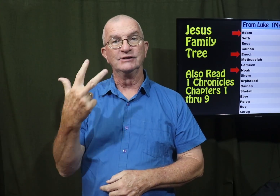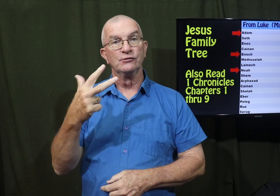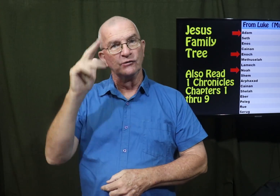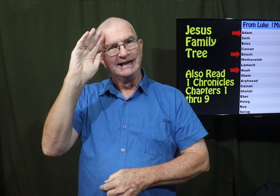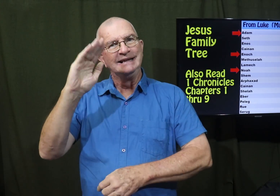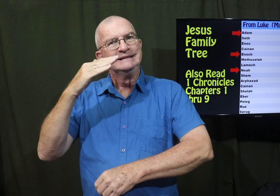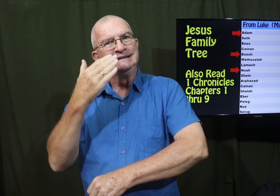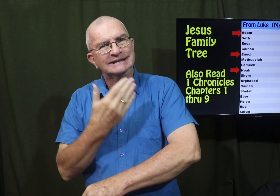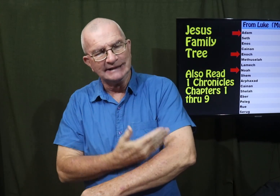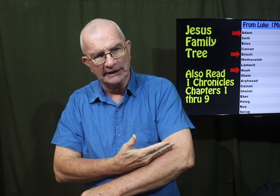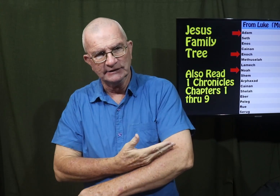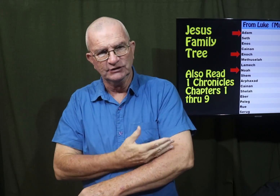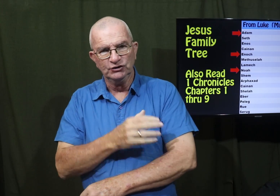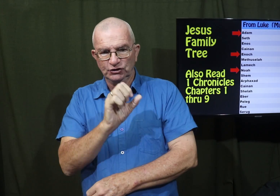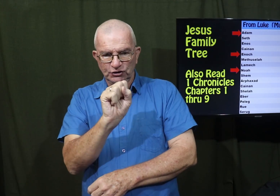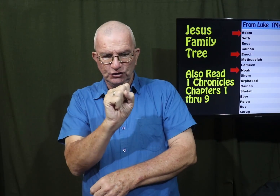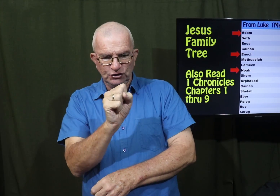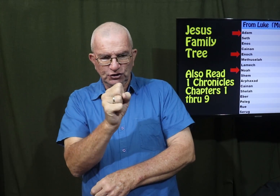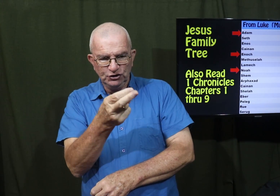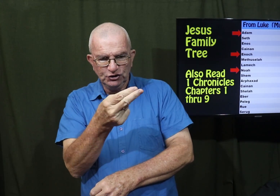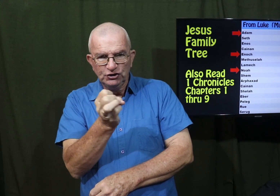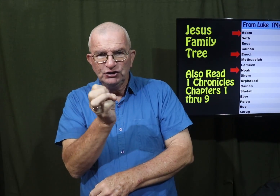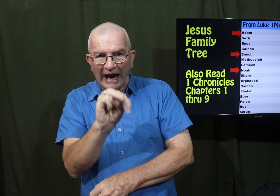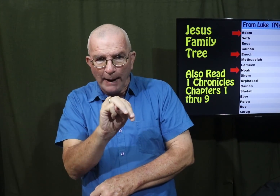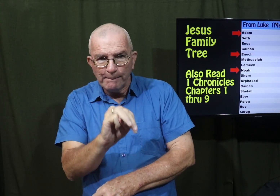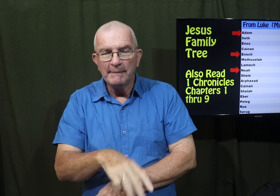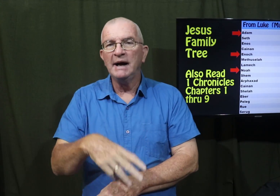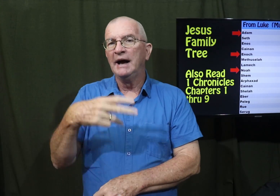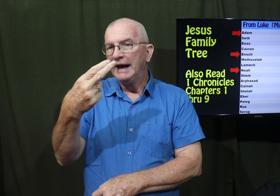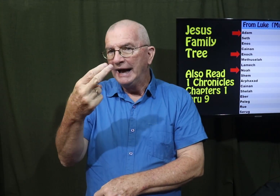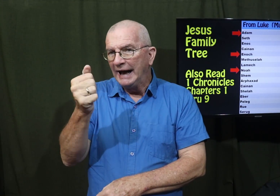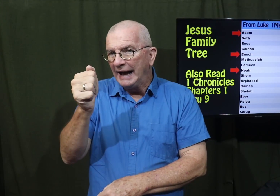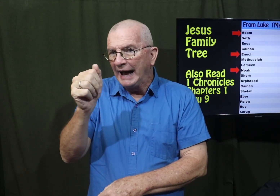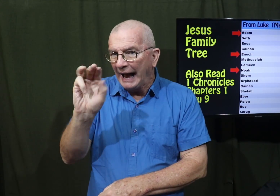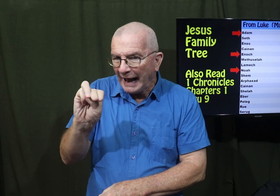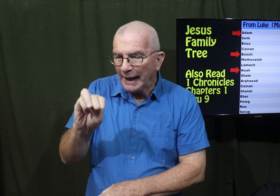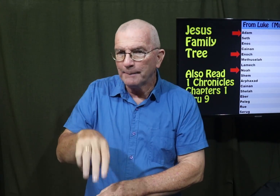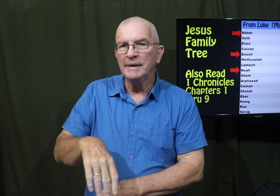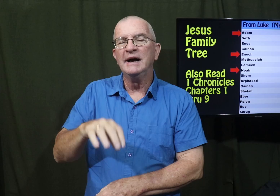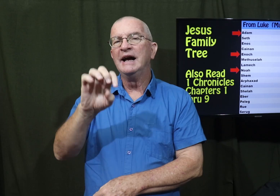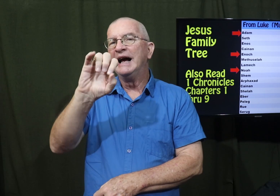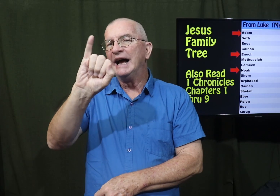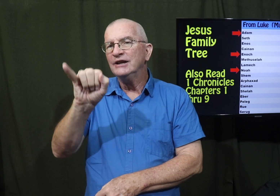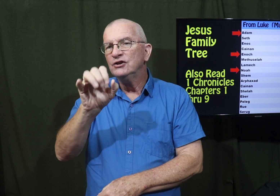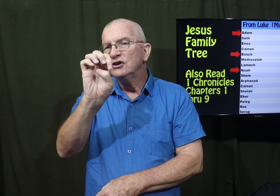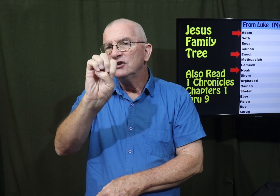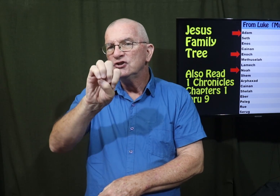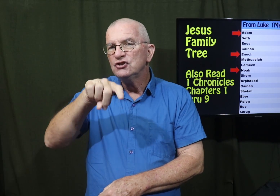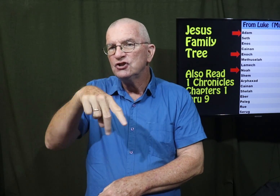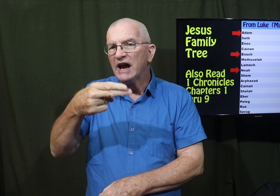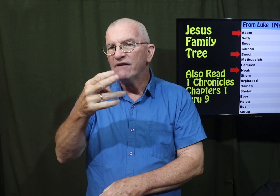And his three sons, Shem, Ham, Japheth.